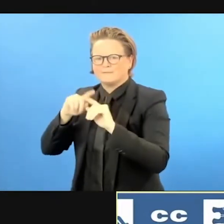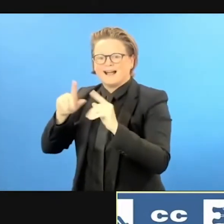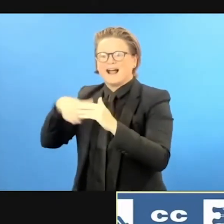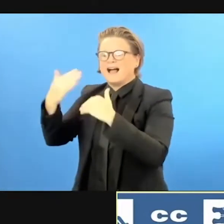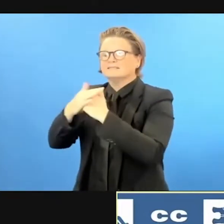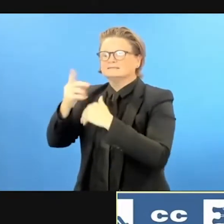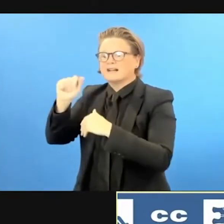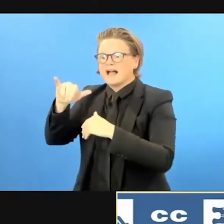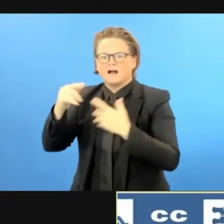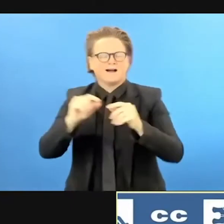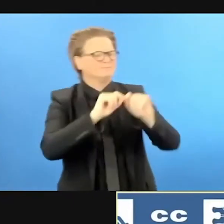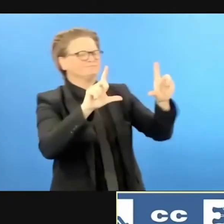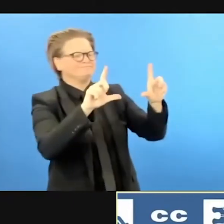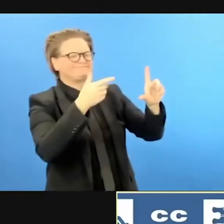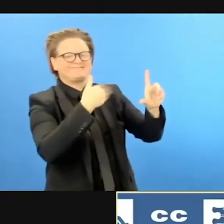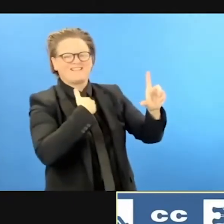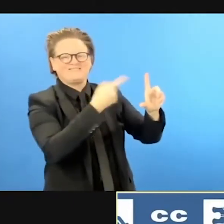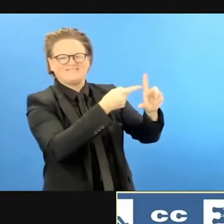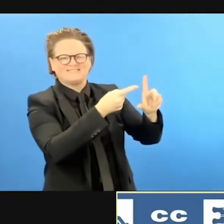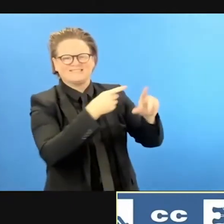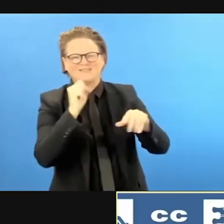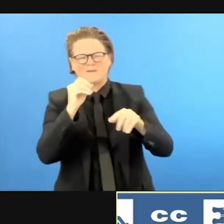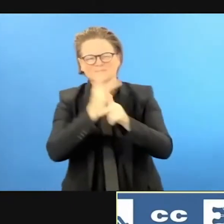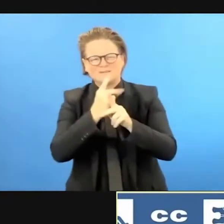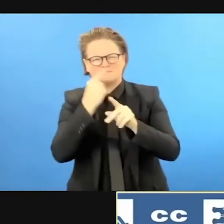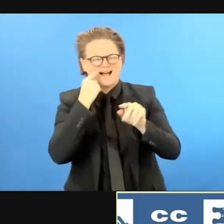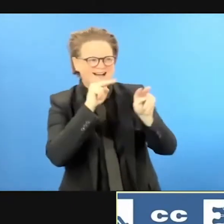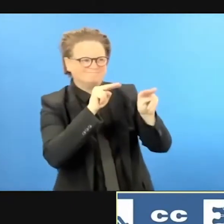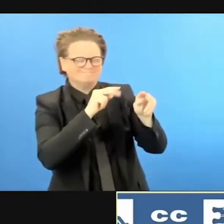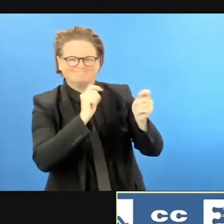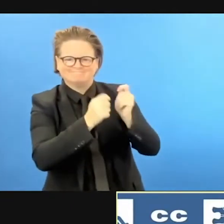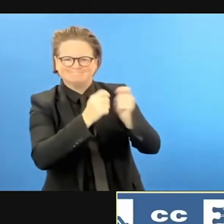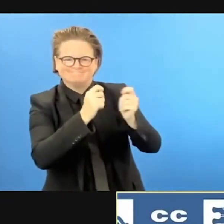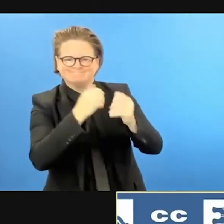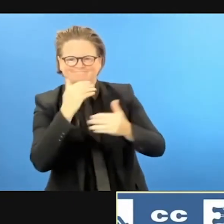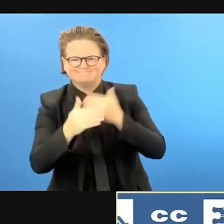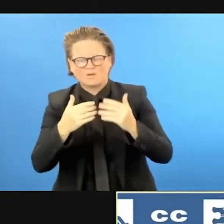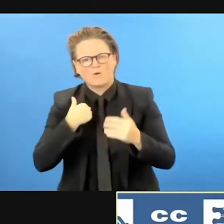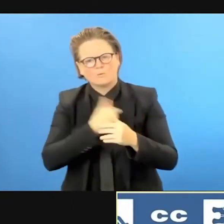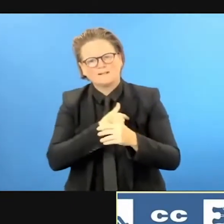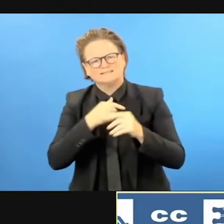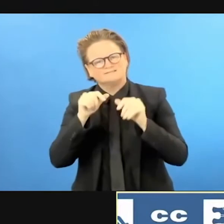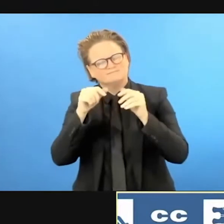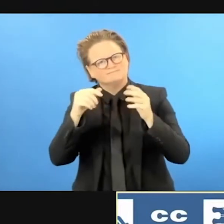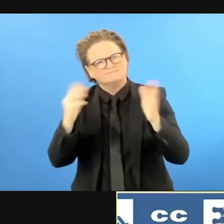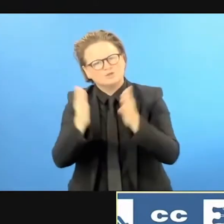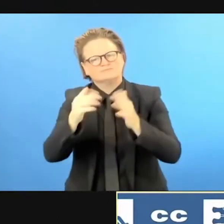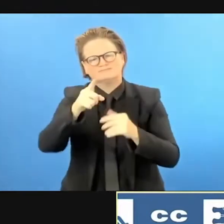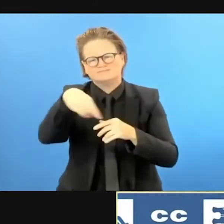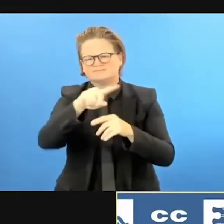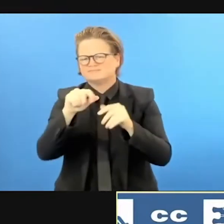perhaps get on a list for. So really use all of your options